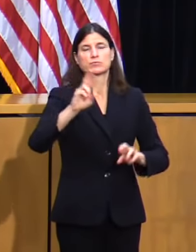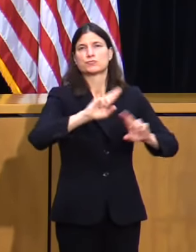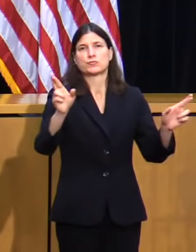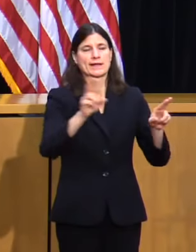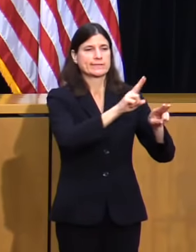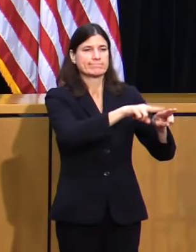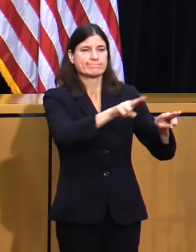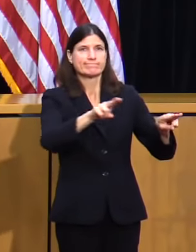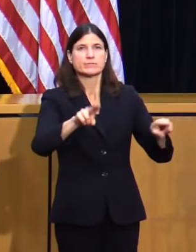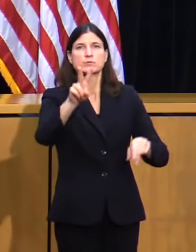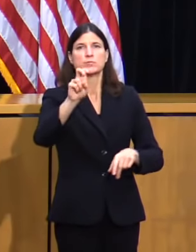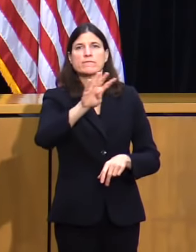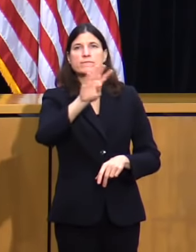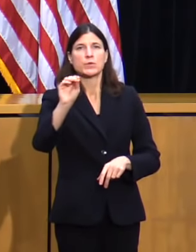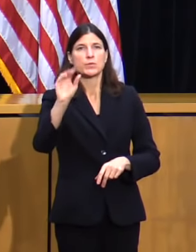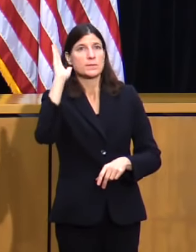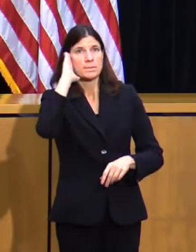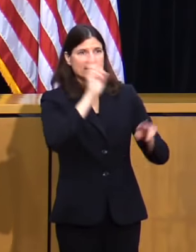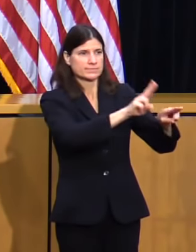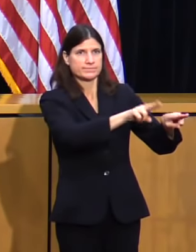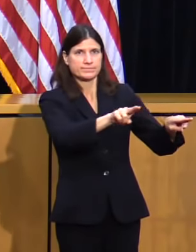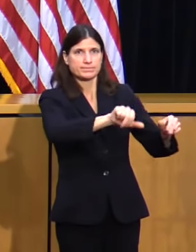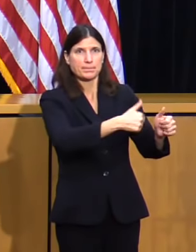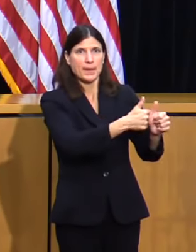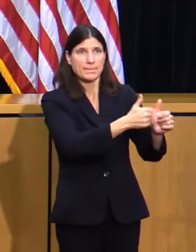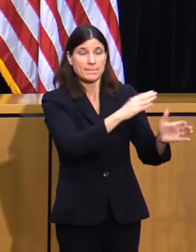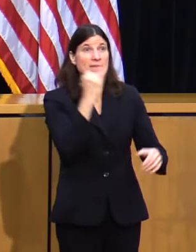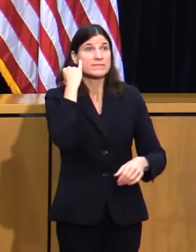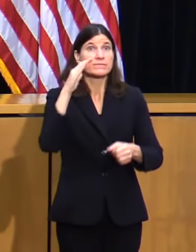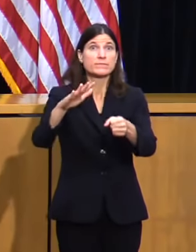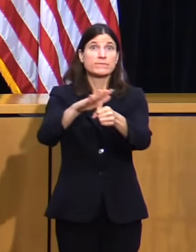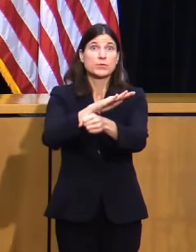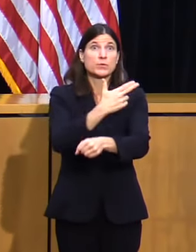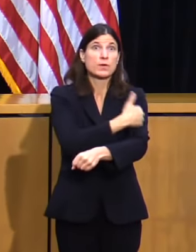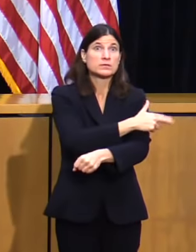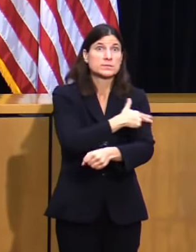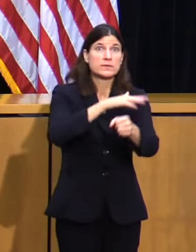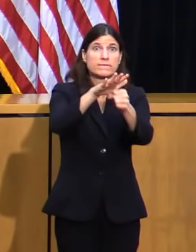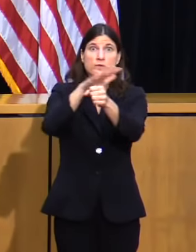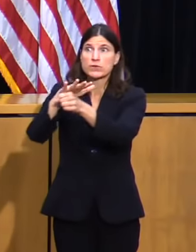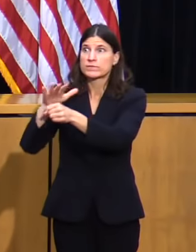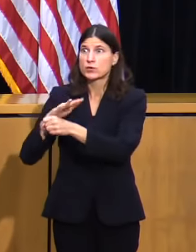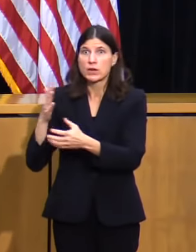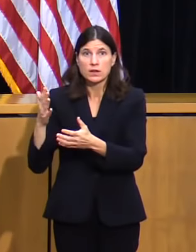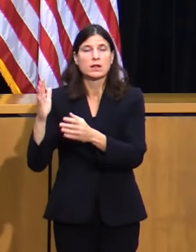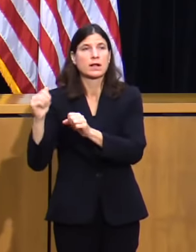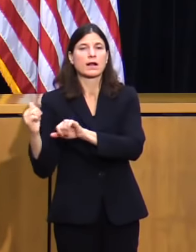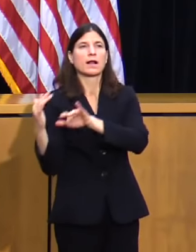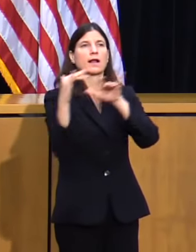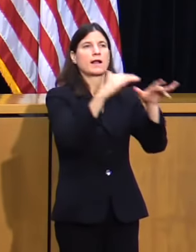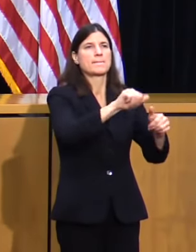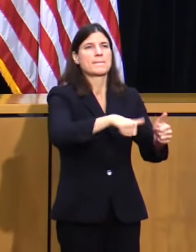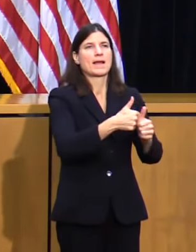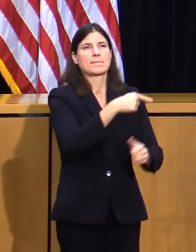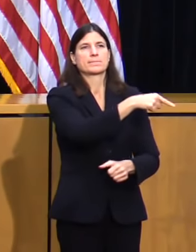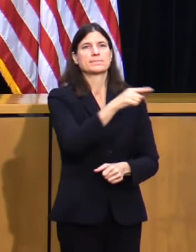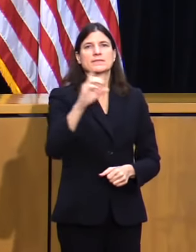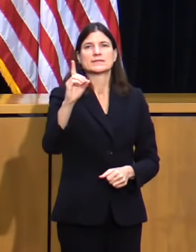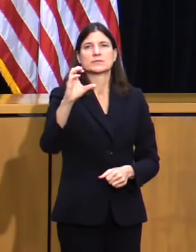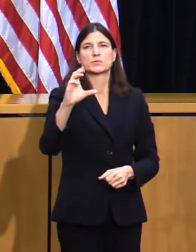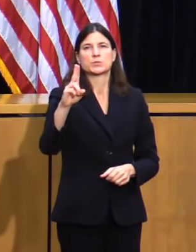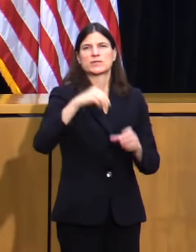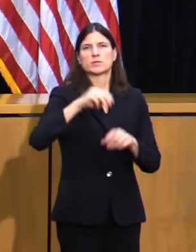patients if needed by the first week of December. The National Guard, as they did last year, will support the setup of this facility,